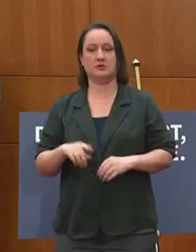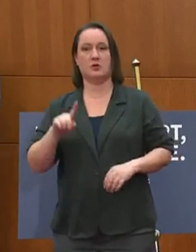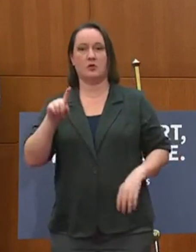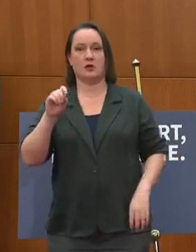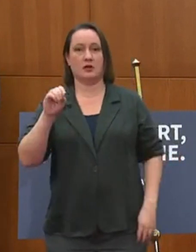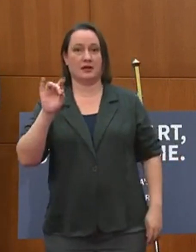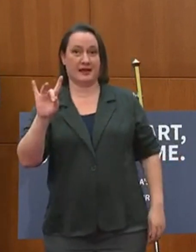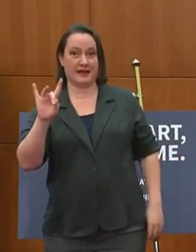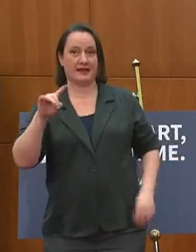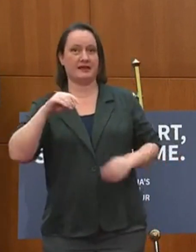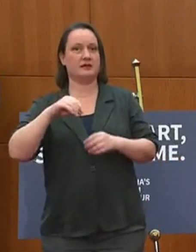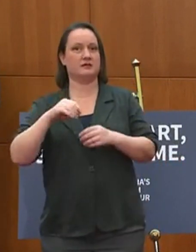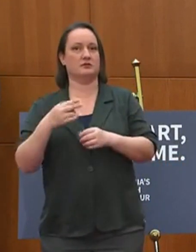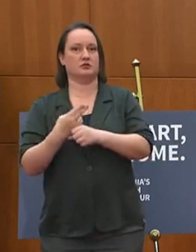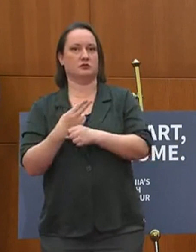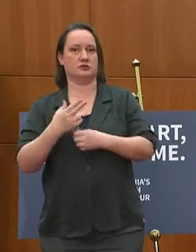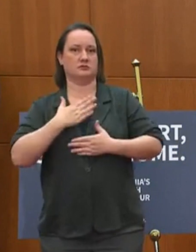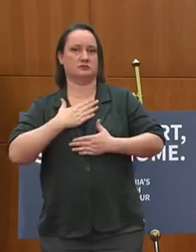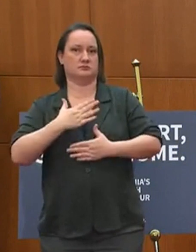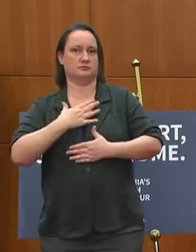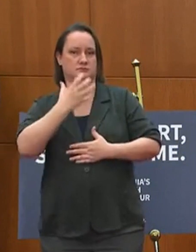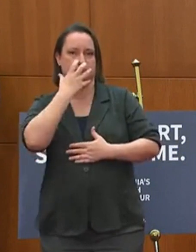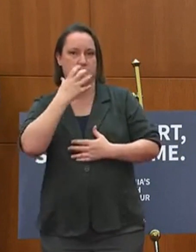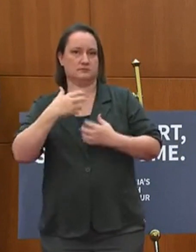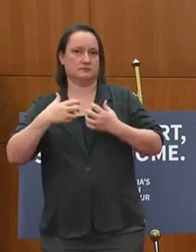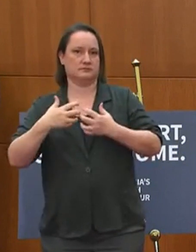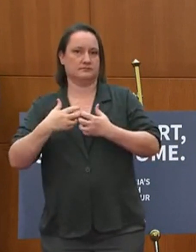108 are in ventilator support.